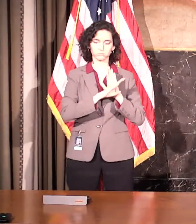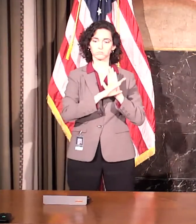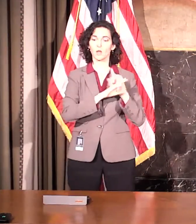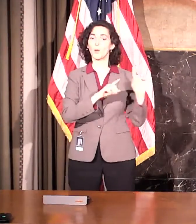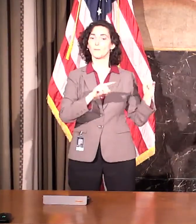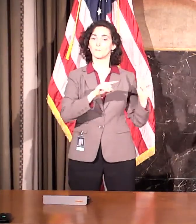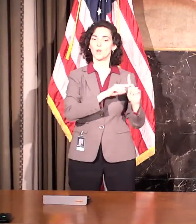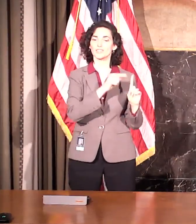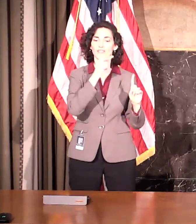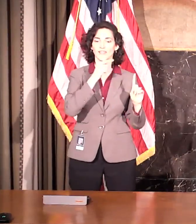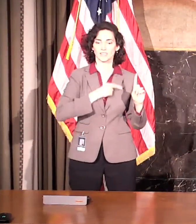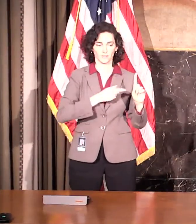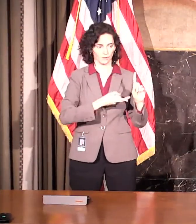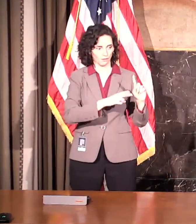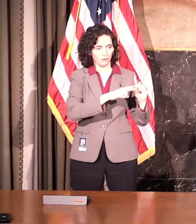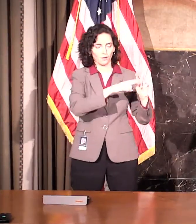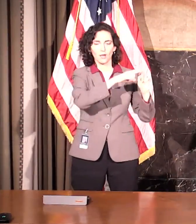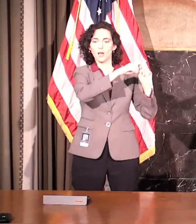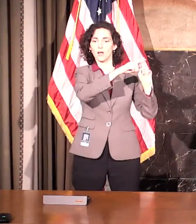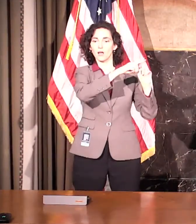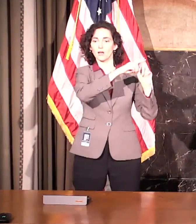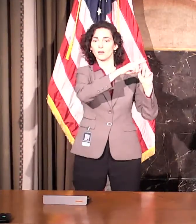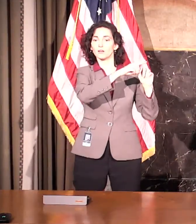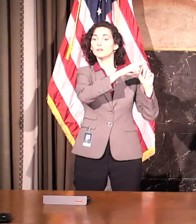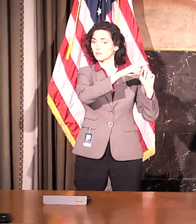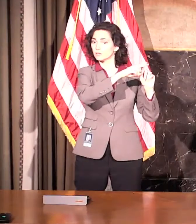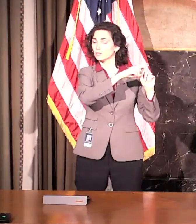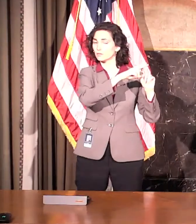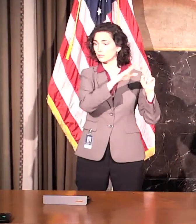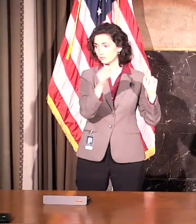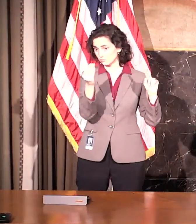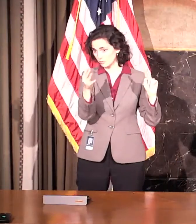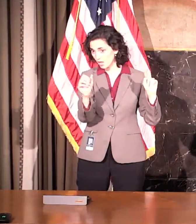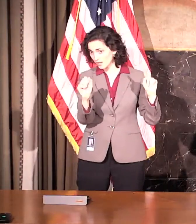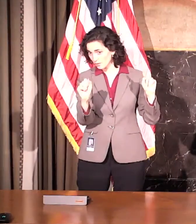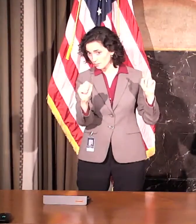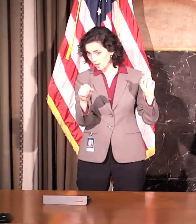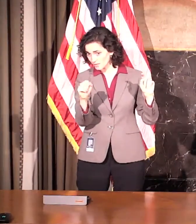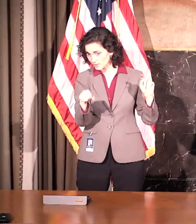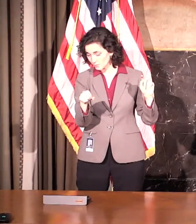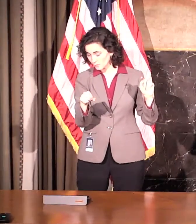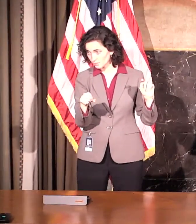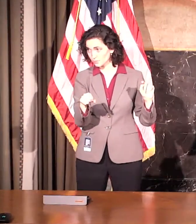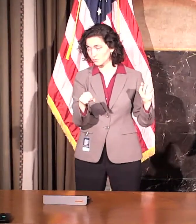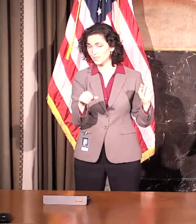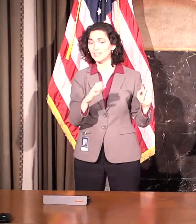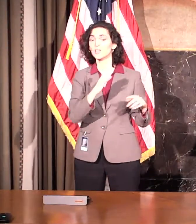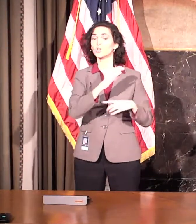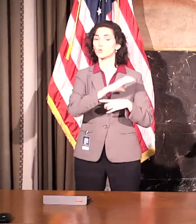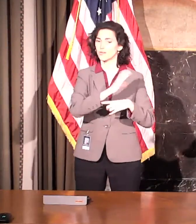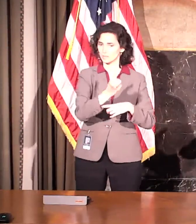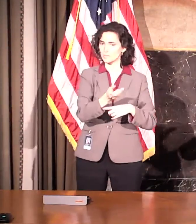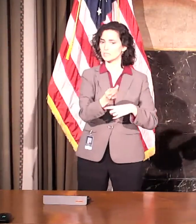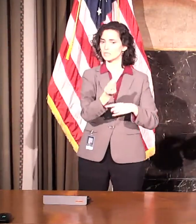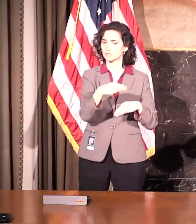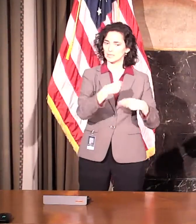still dealing with that. And there's a very real possibility of a Christmas surge being superimposed on top of